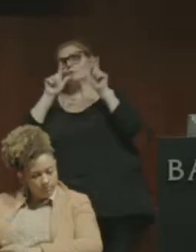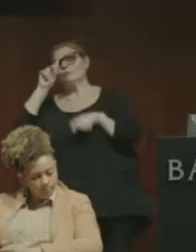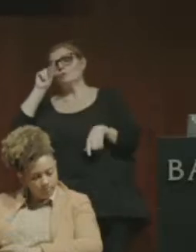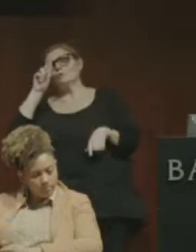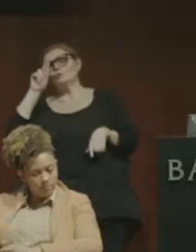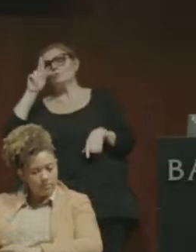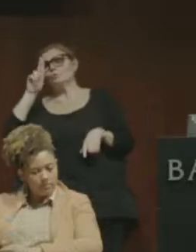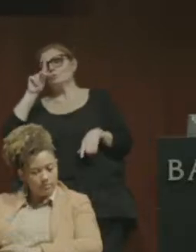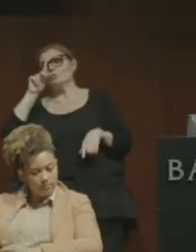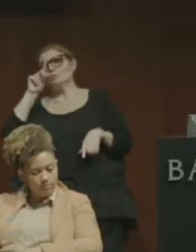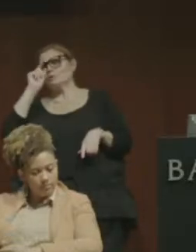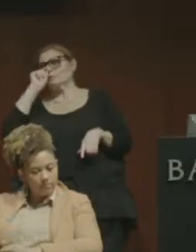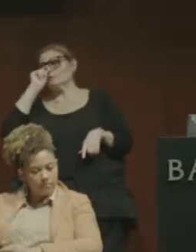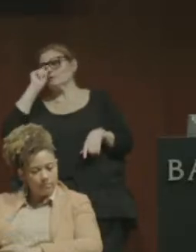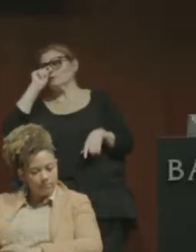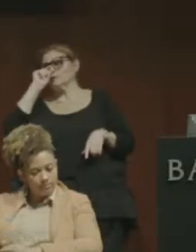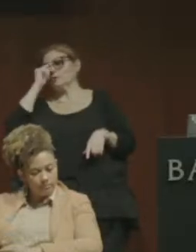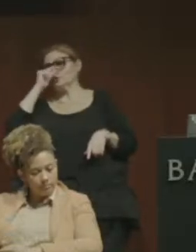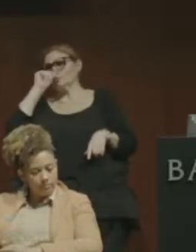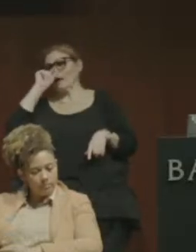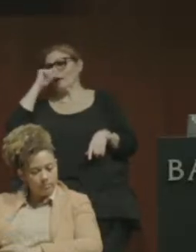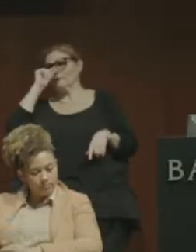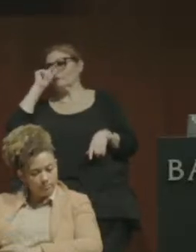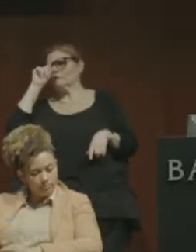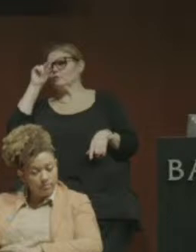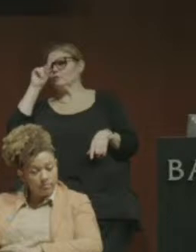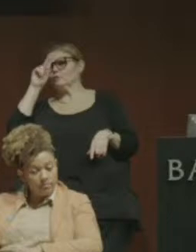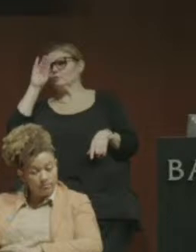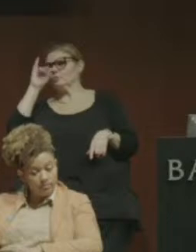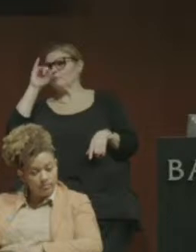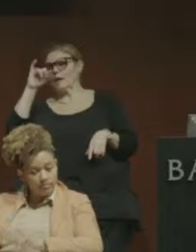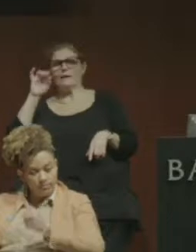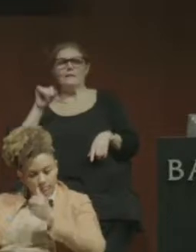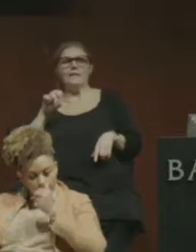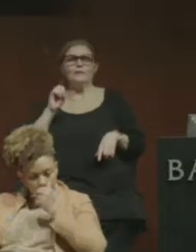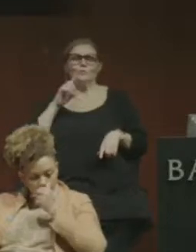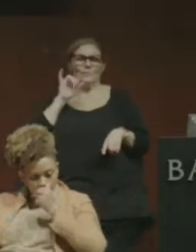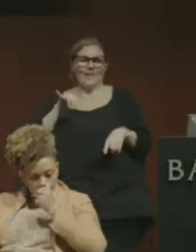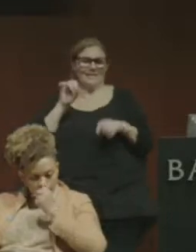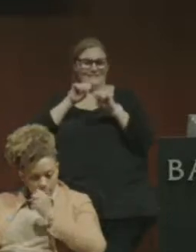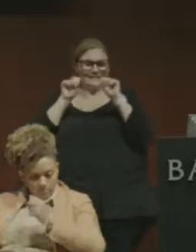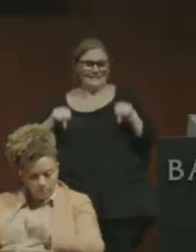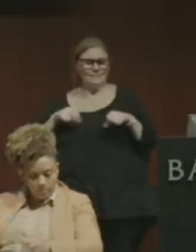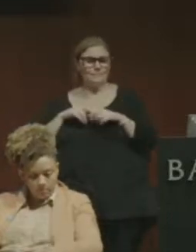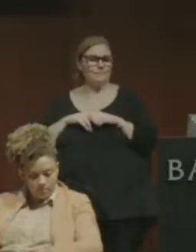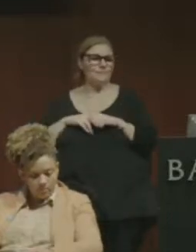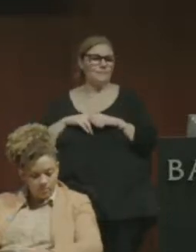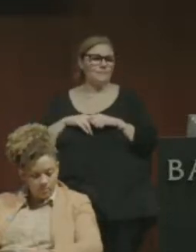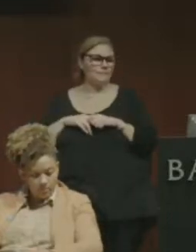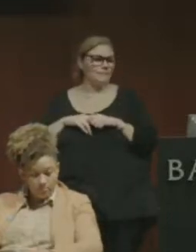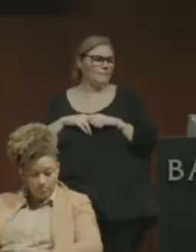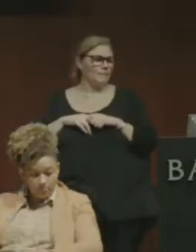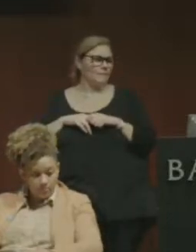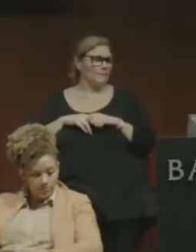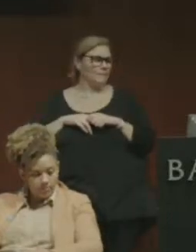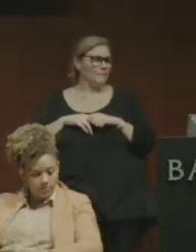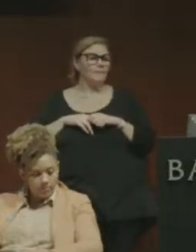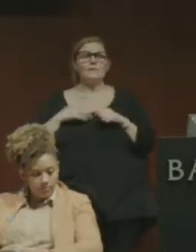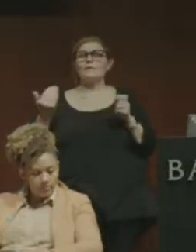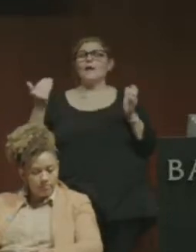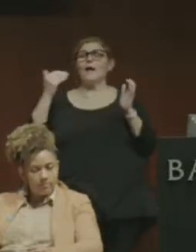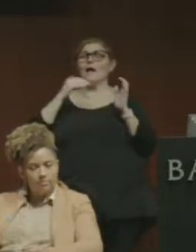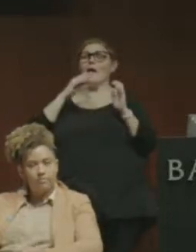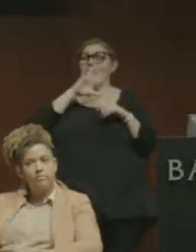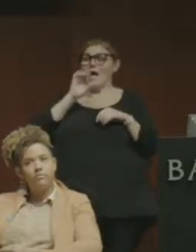right? Adding disproportionate vulnerabilities to African women in those systems. So African